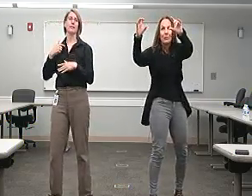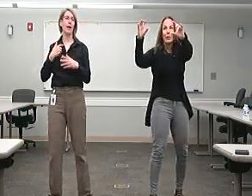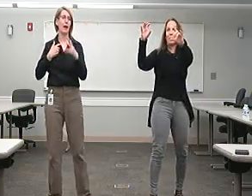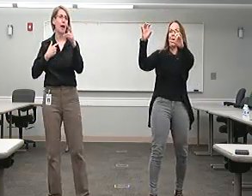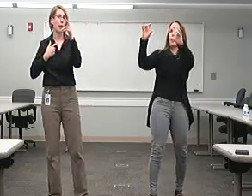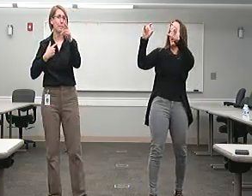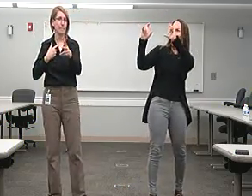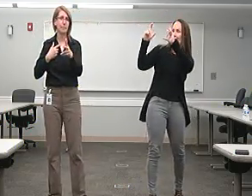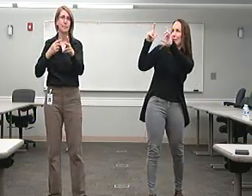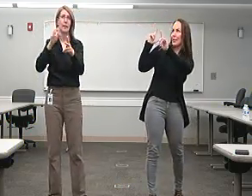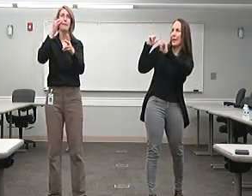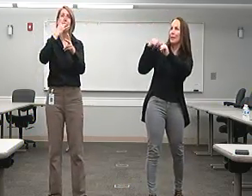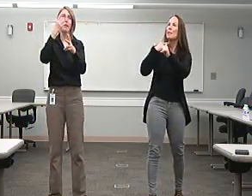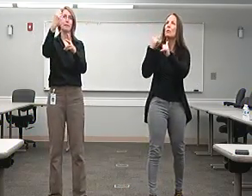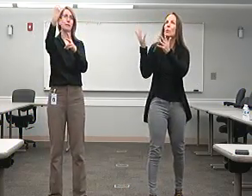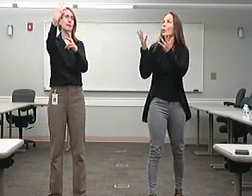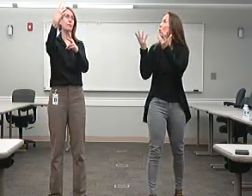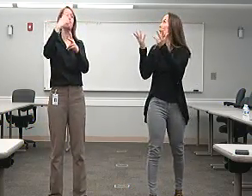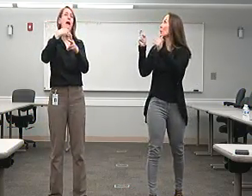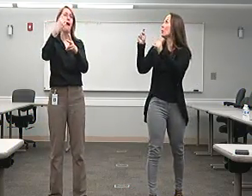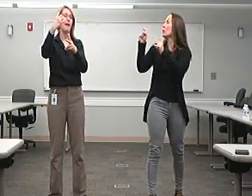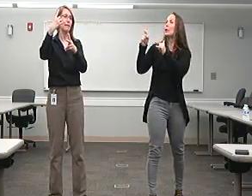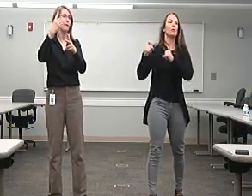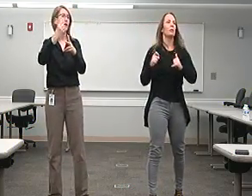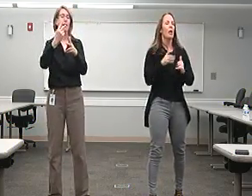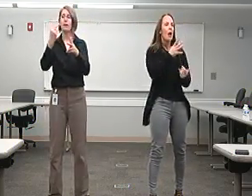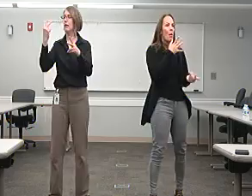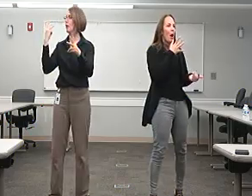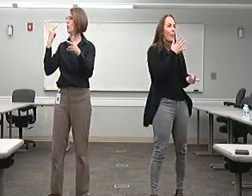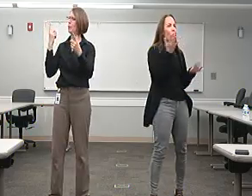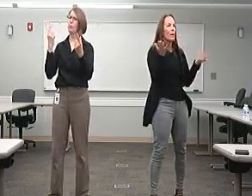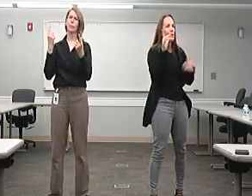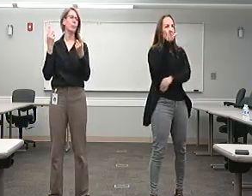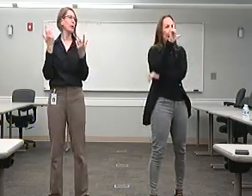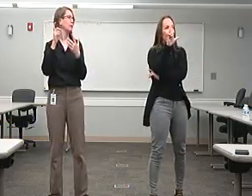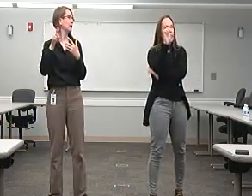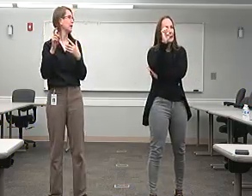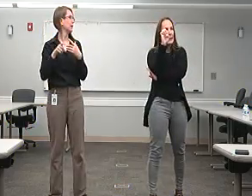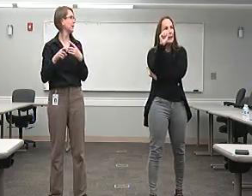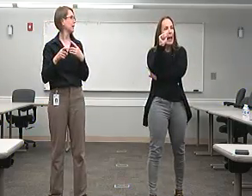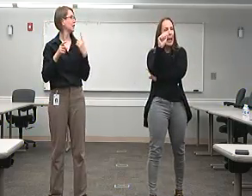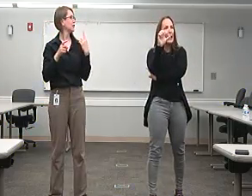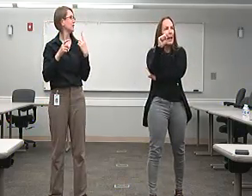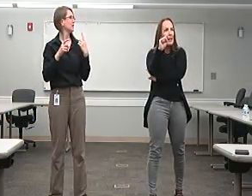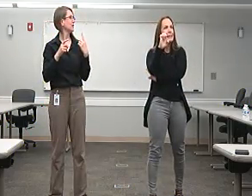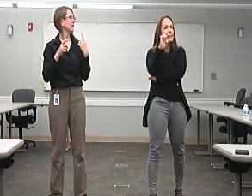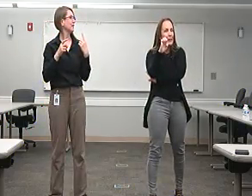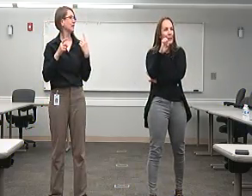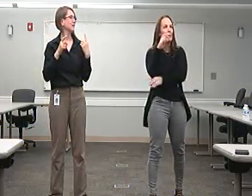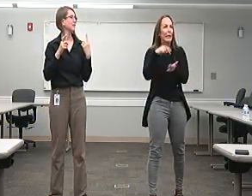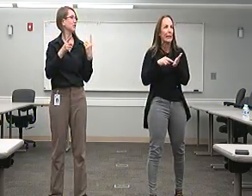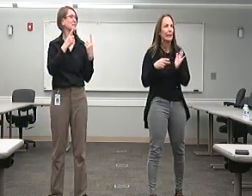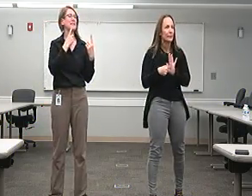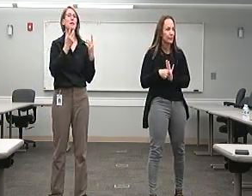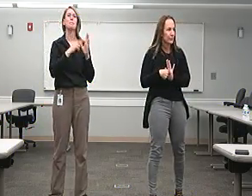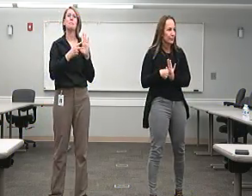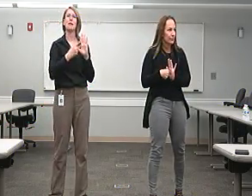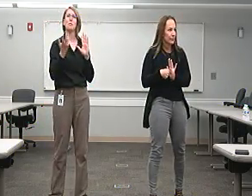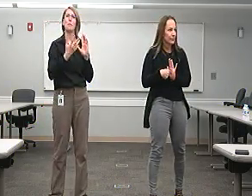see Leah. And I said, what do you need? She goes, Mommy, what does L-E-A-S-E mean?